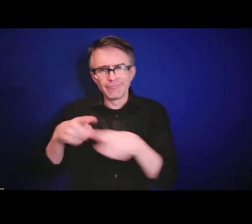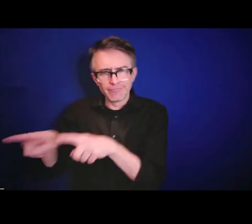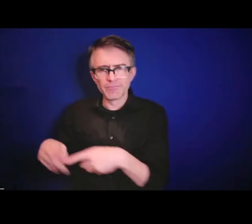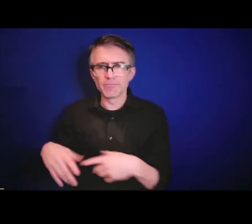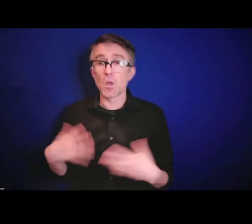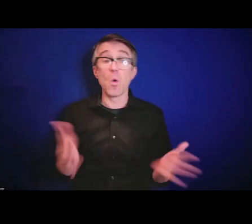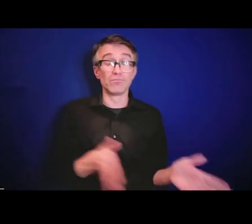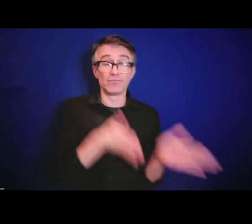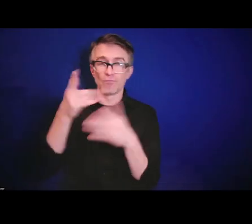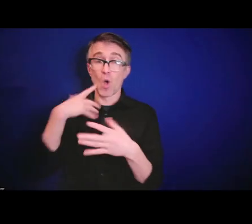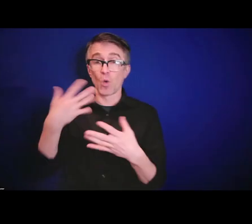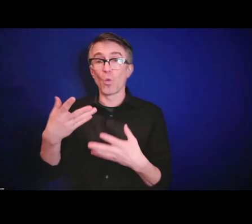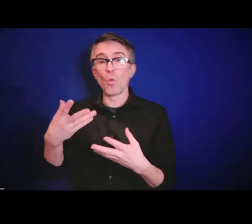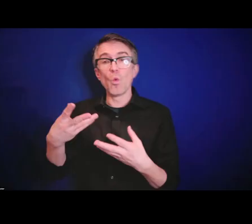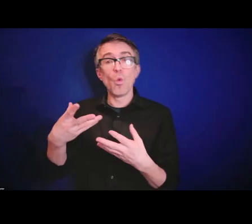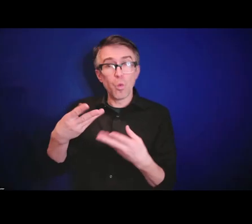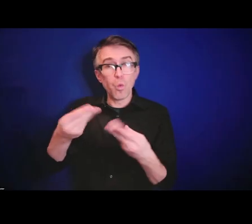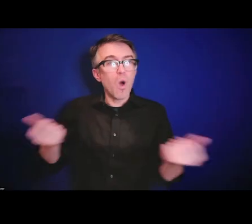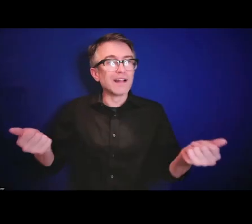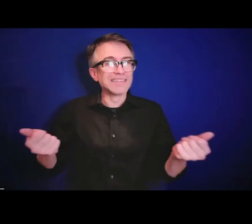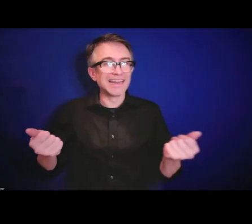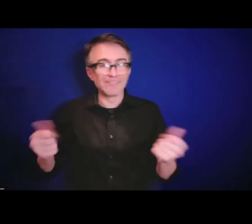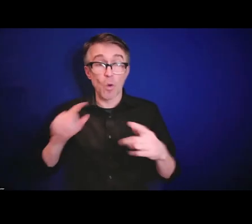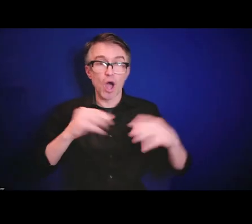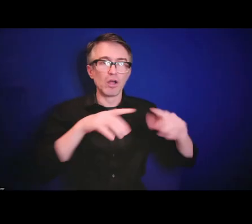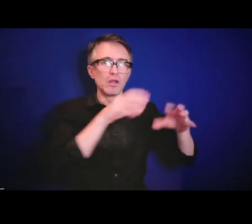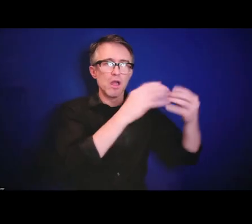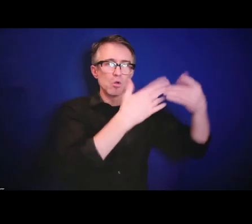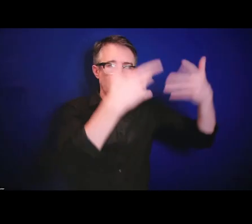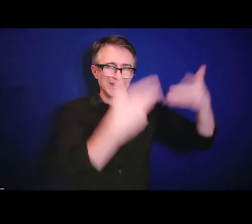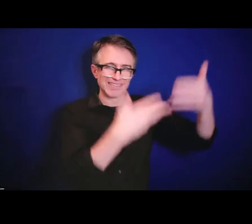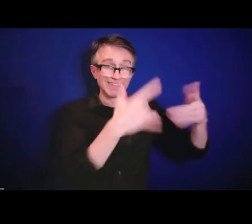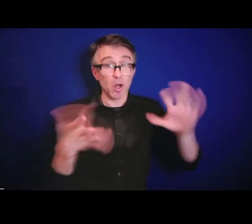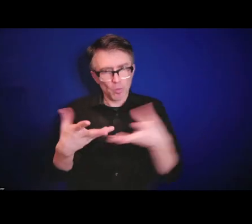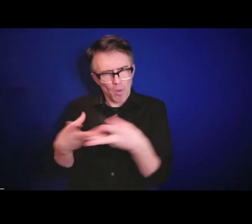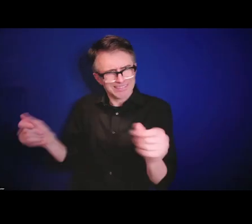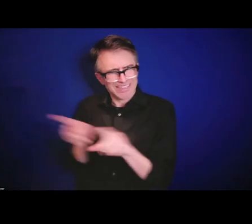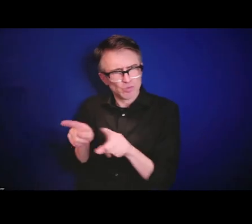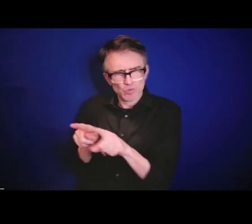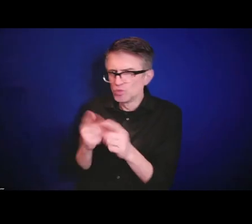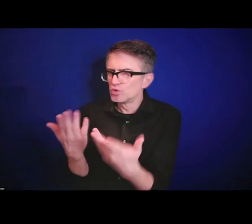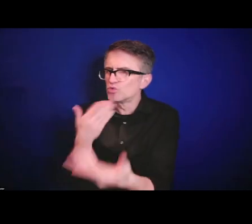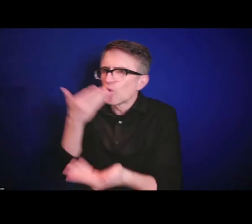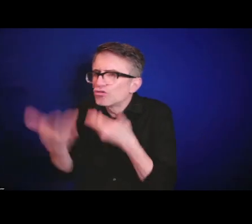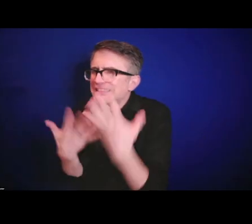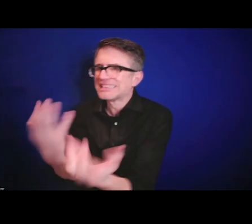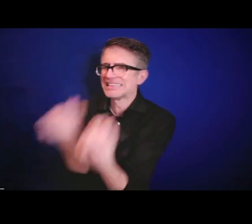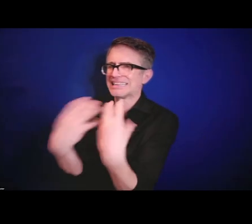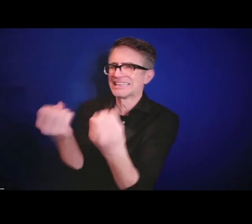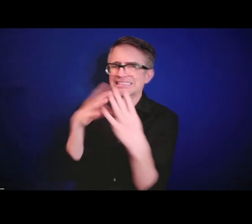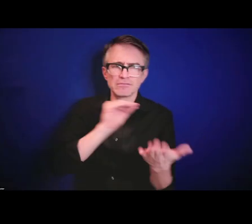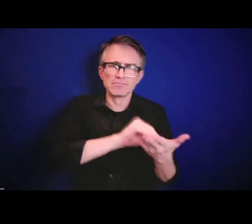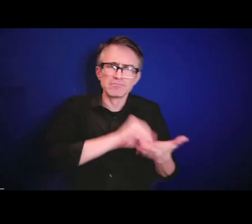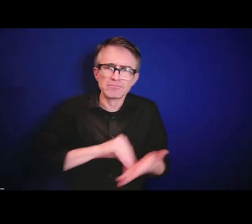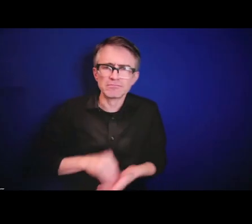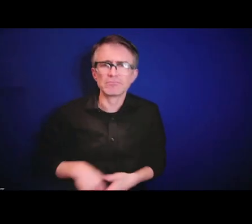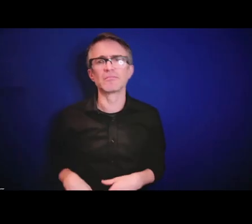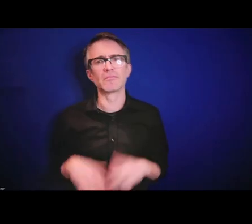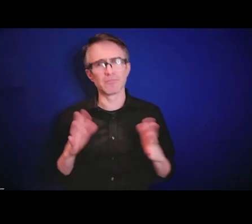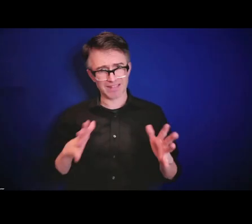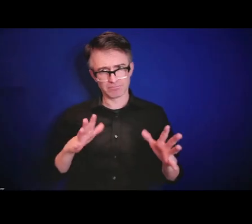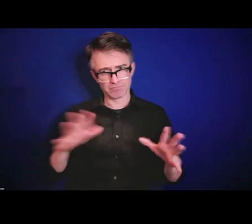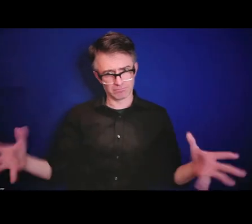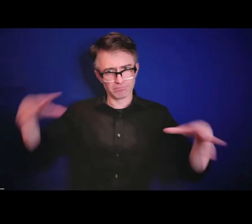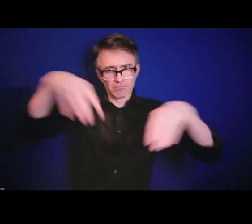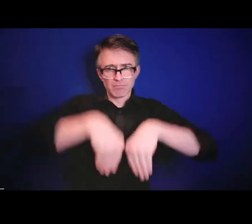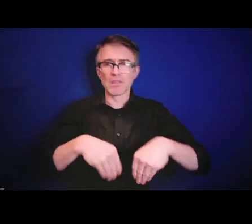aren't not enough disability data being recognized, used, being shelved. So we need to use other data methods, administrative data,